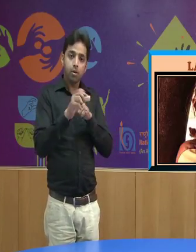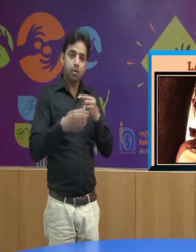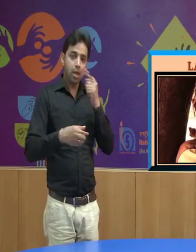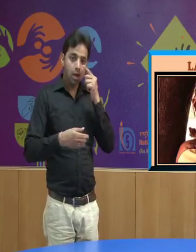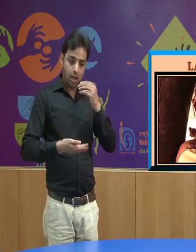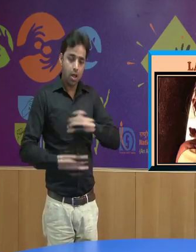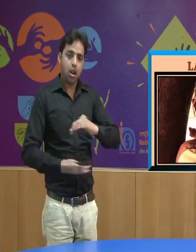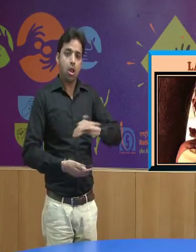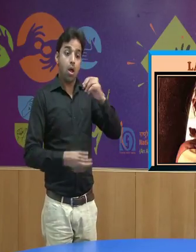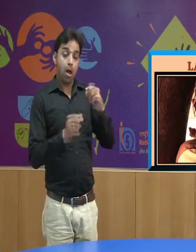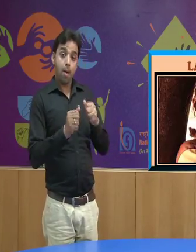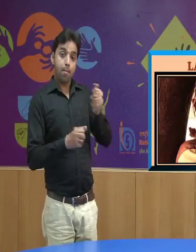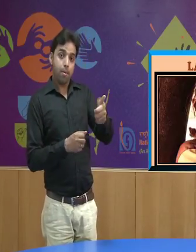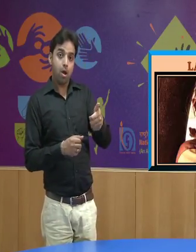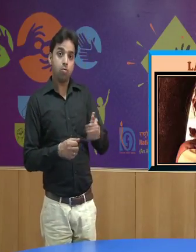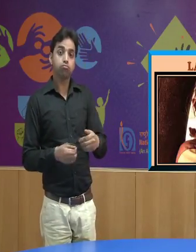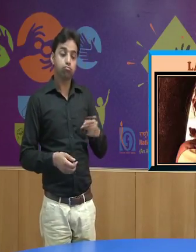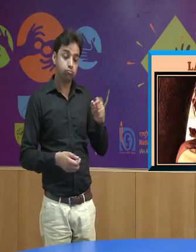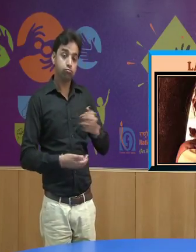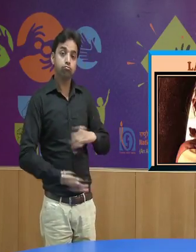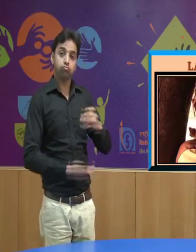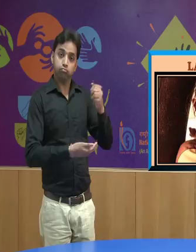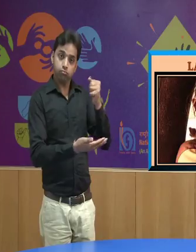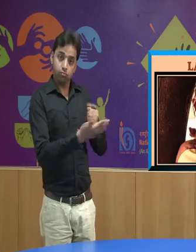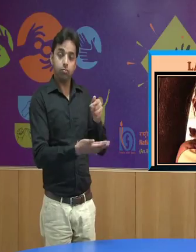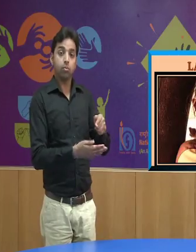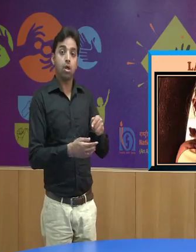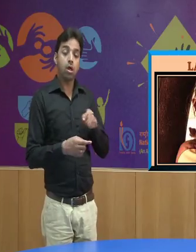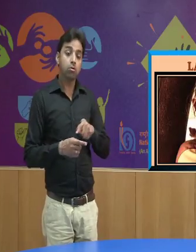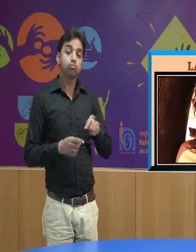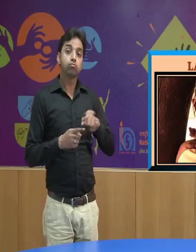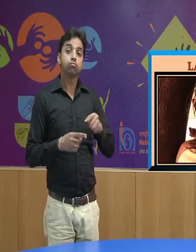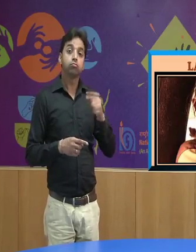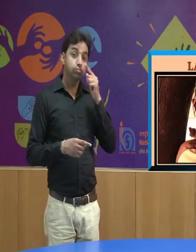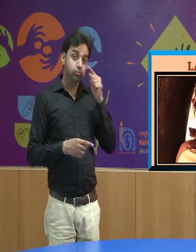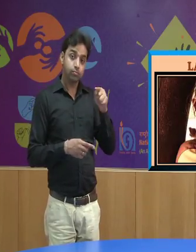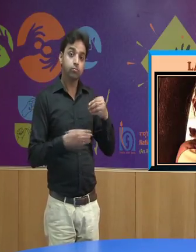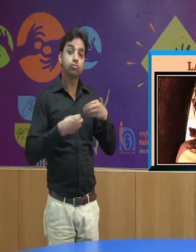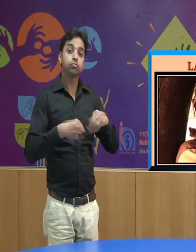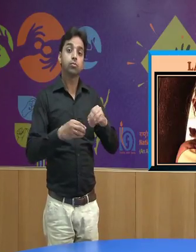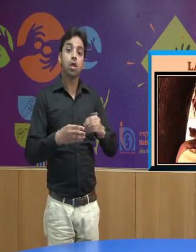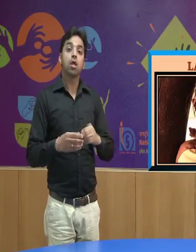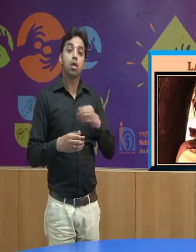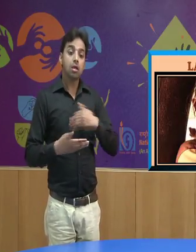set aside for her and it is given to her when she completes 18 years of